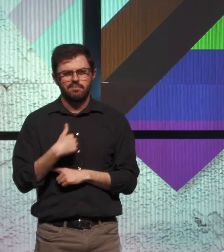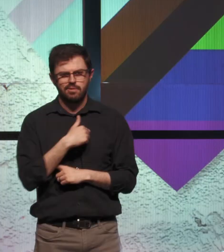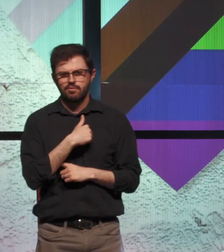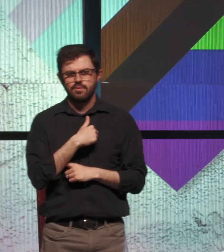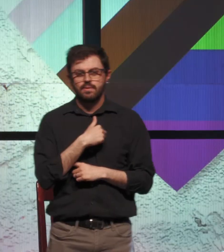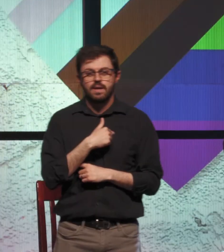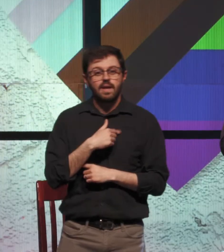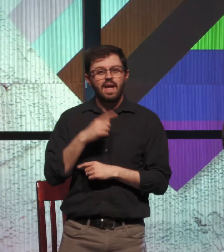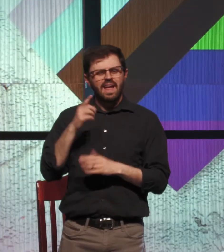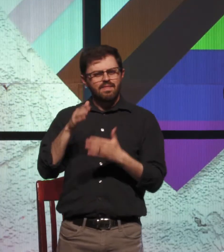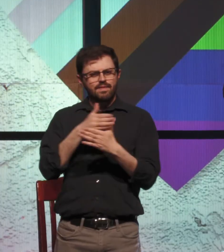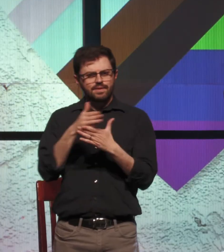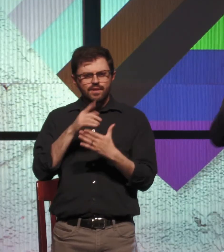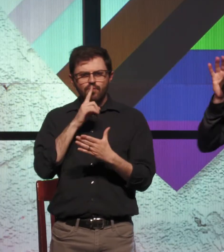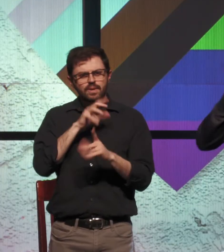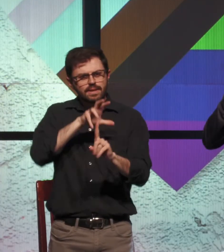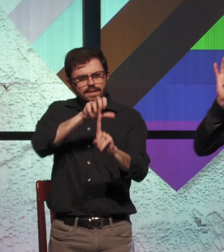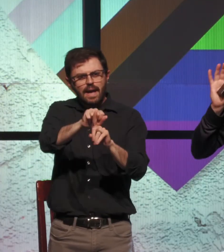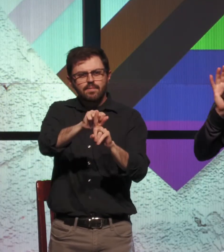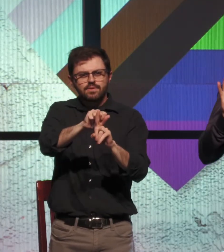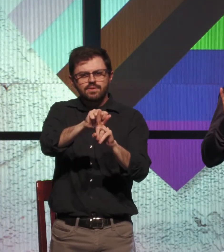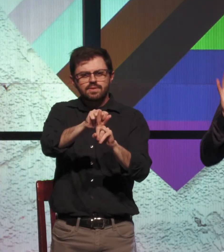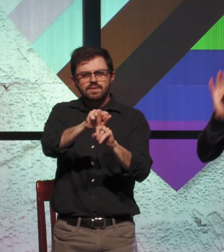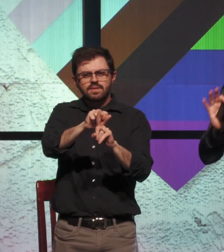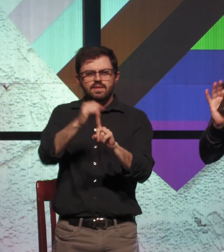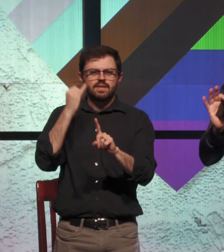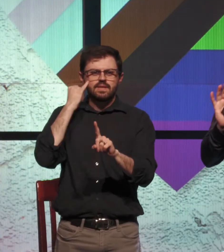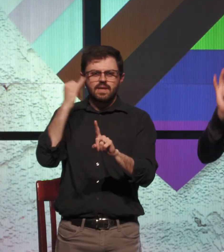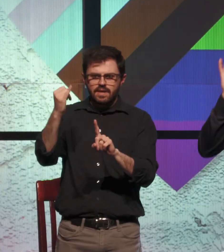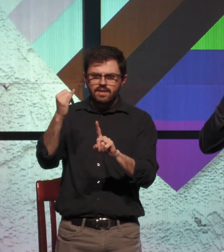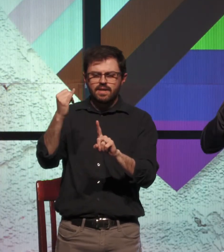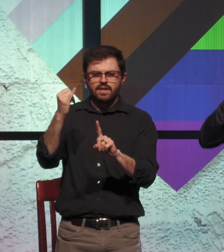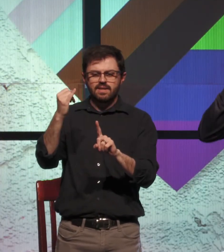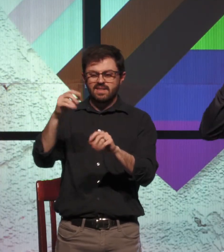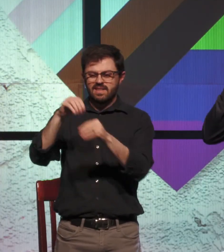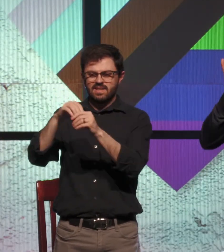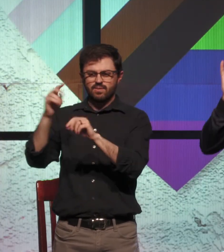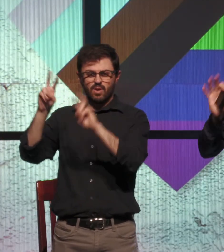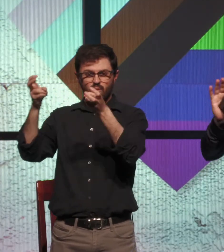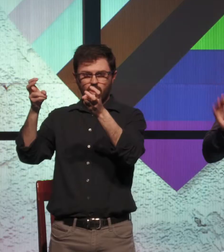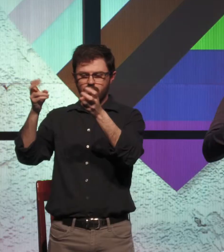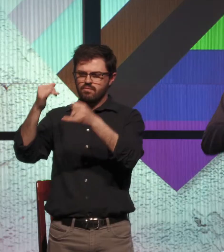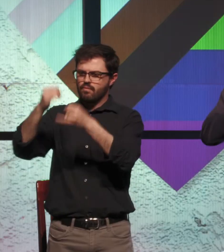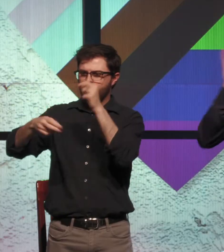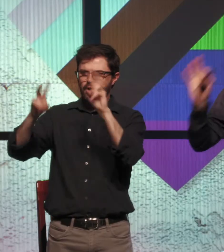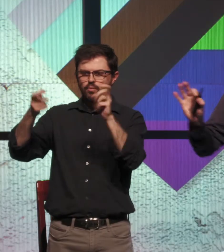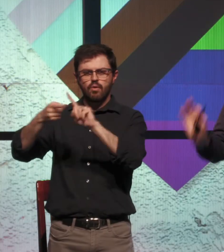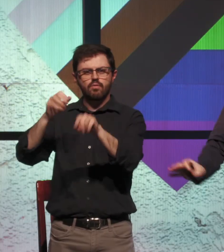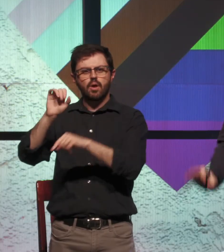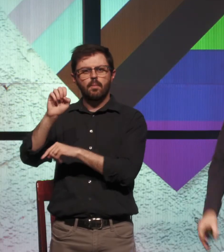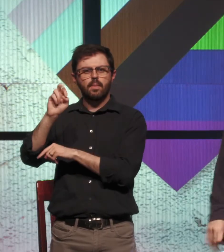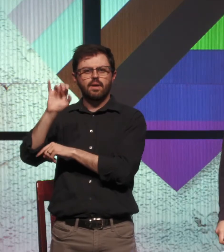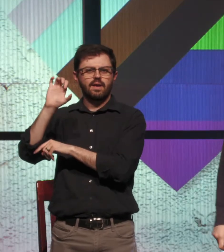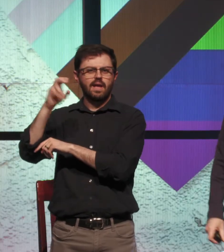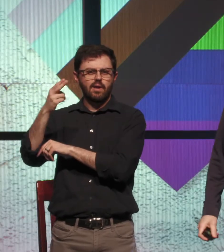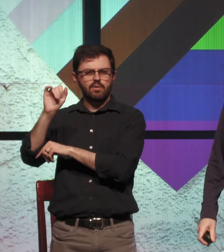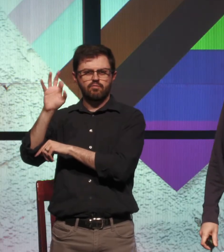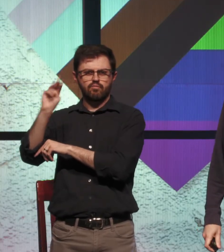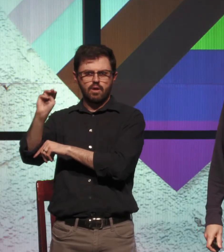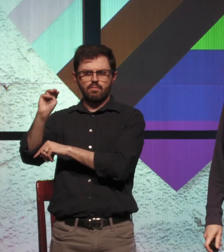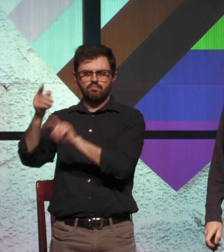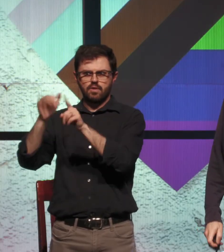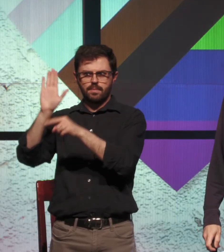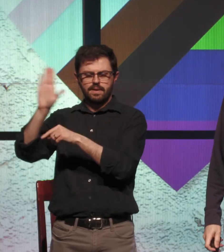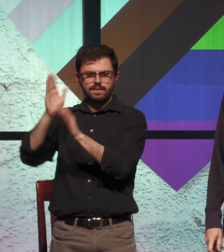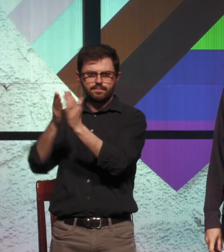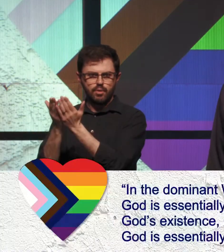seems to capture the idea behind one final quote from Eric Fromm in his book, The Art of Loving. I'm going to give you one final one.